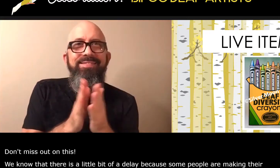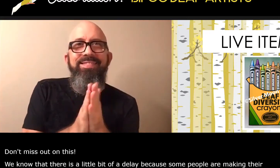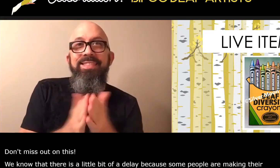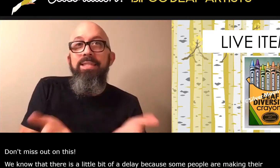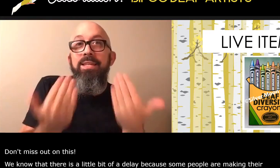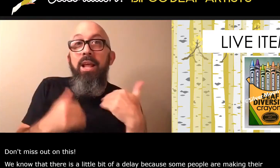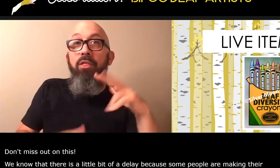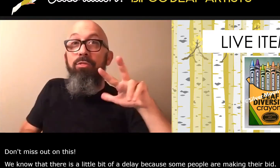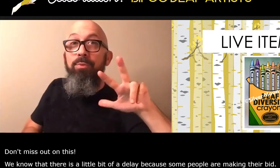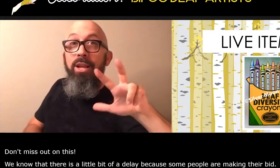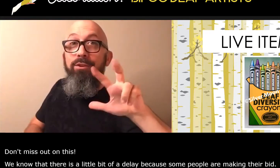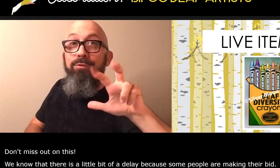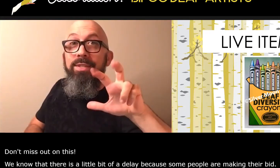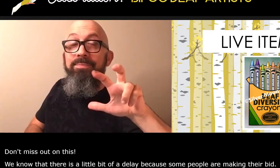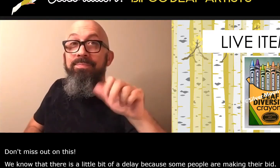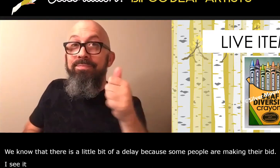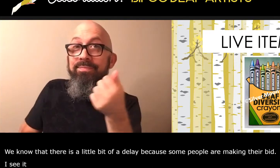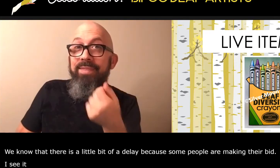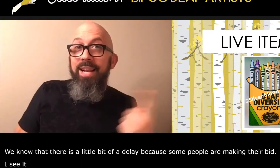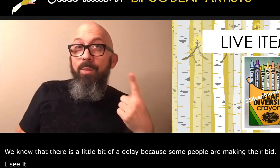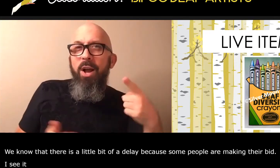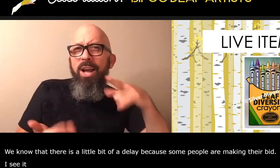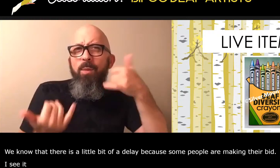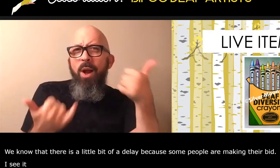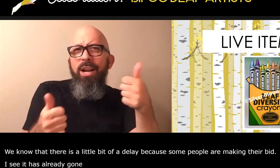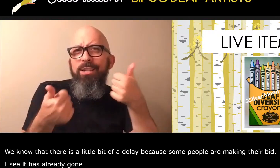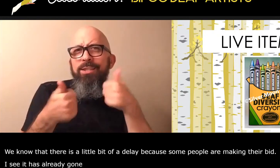I see it's already gone up to 260.